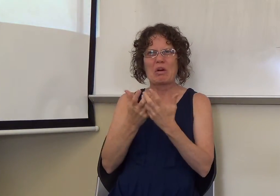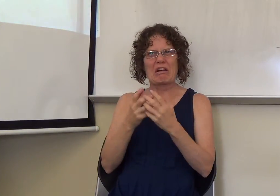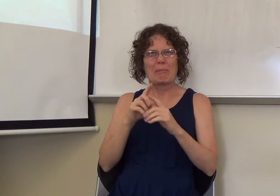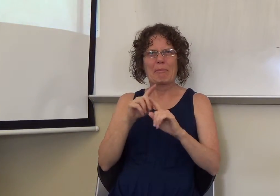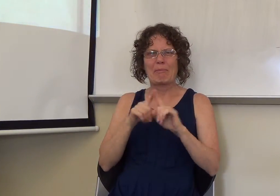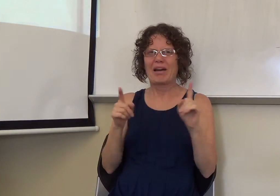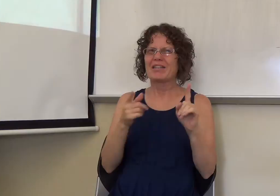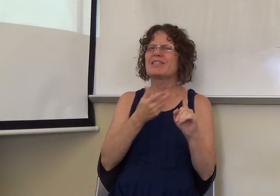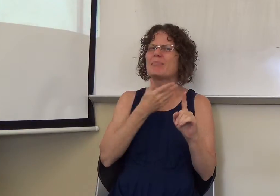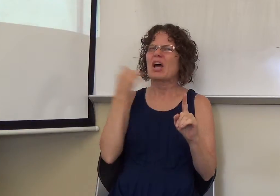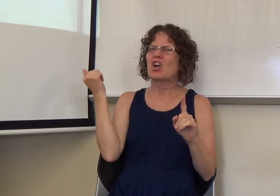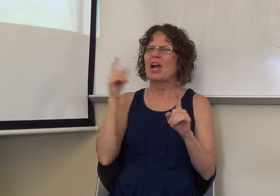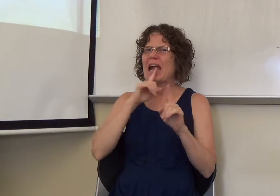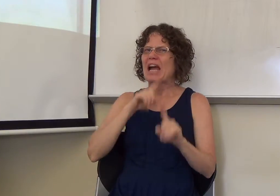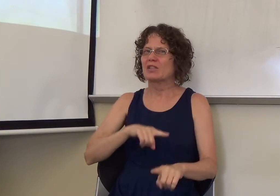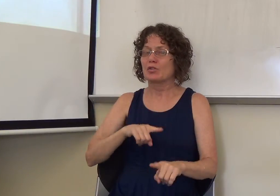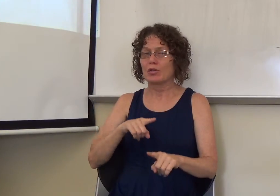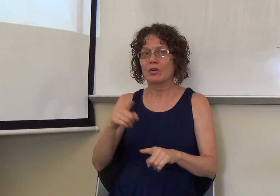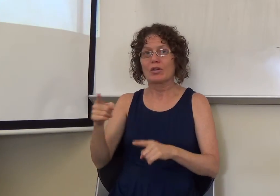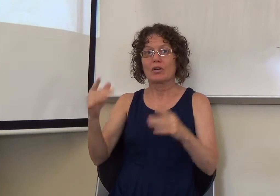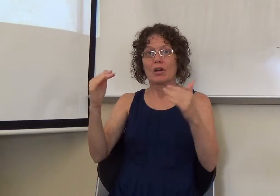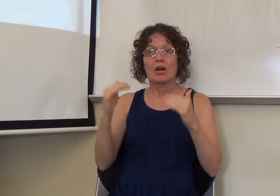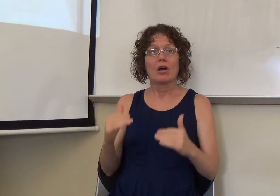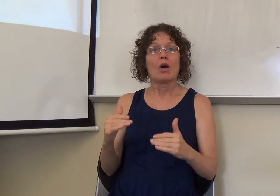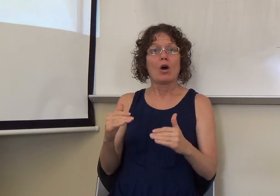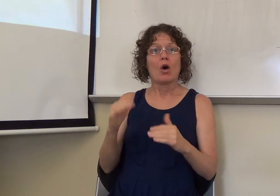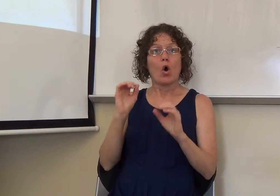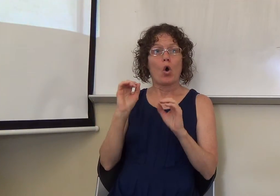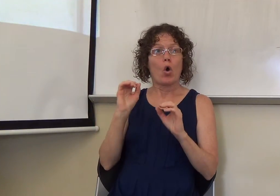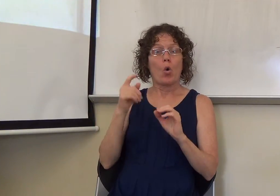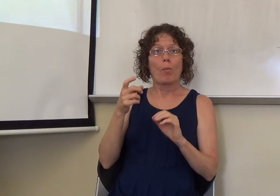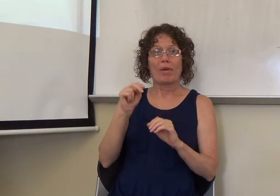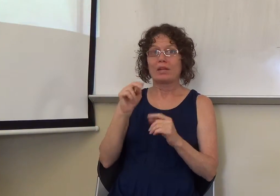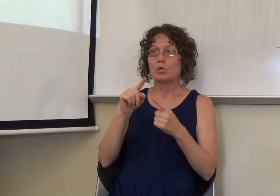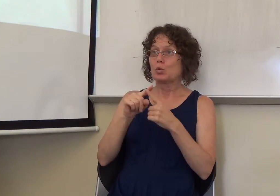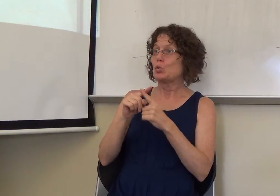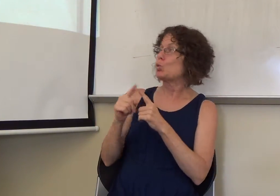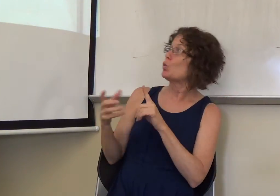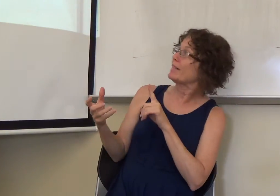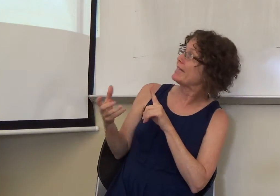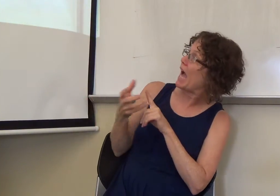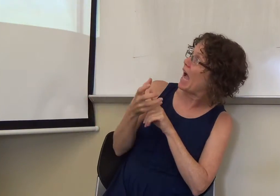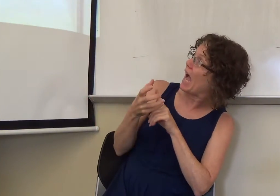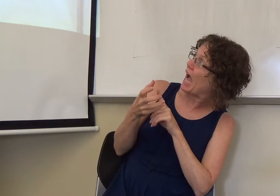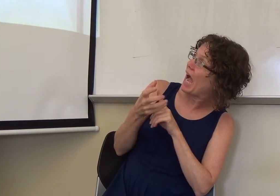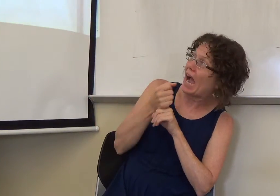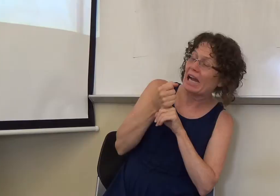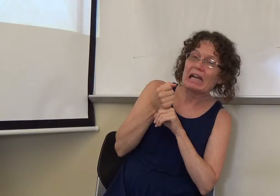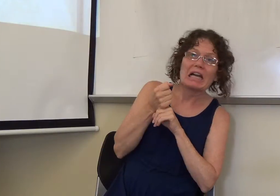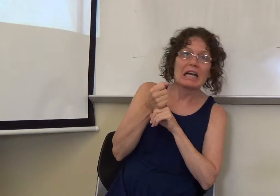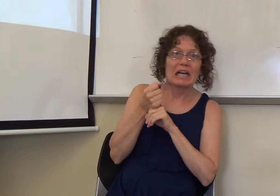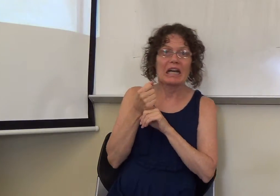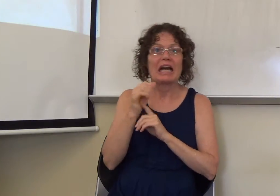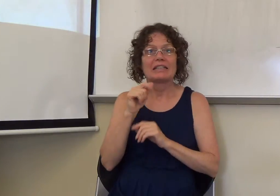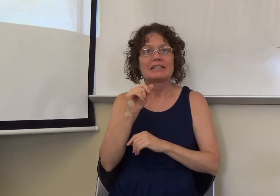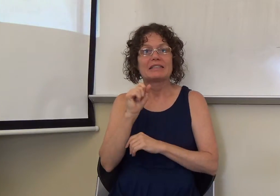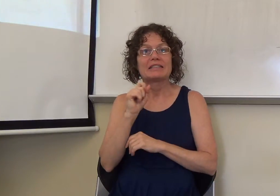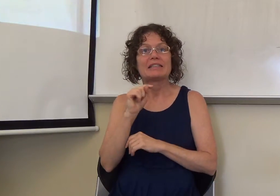better answer. Was she open to attack? Yes. Yeah. That's a better answer. Okay. Untouched is the same